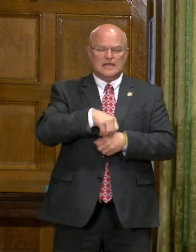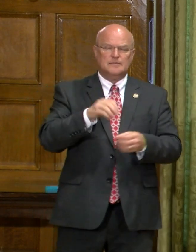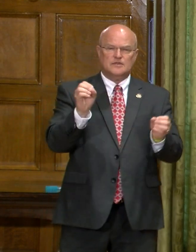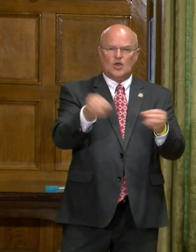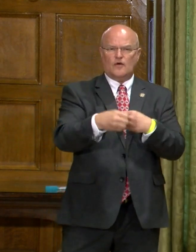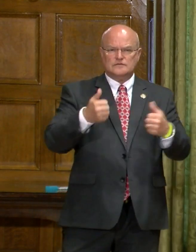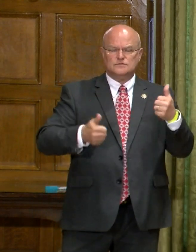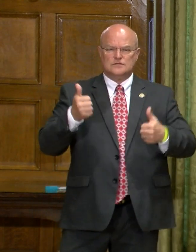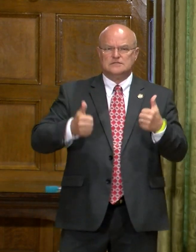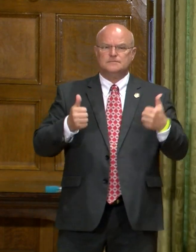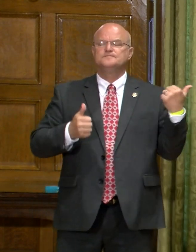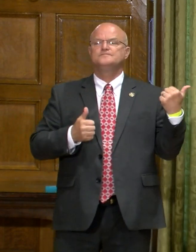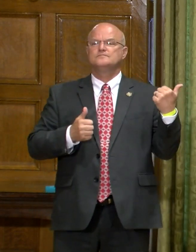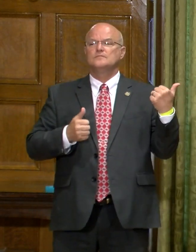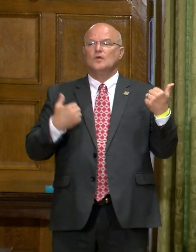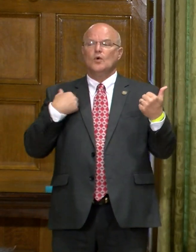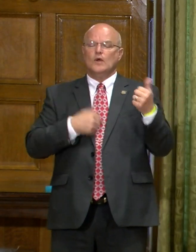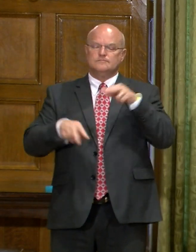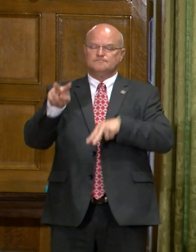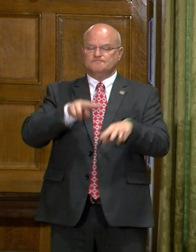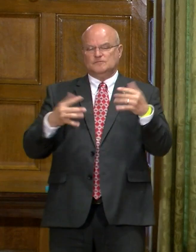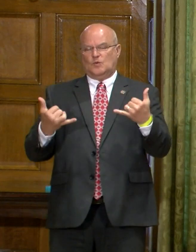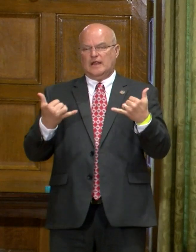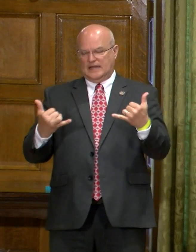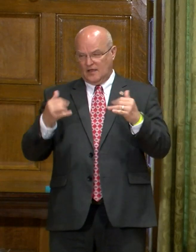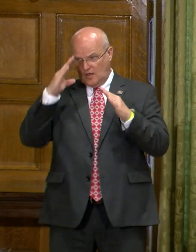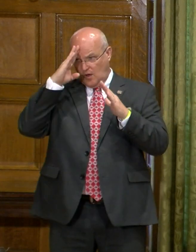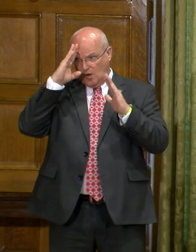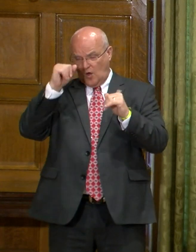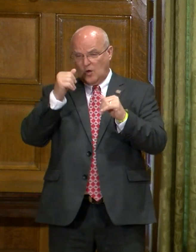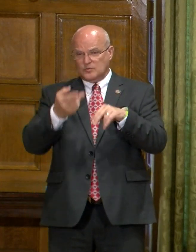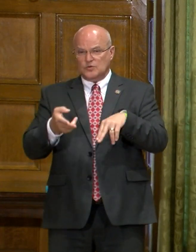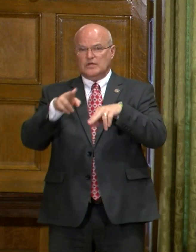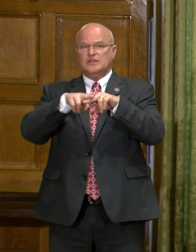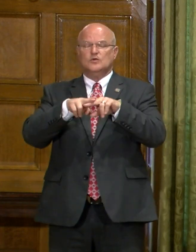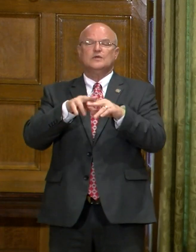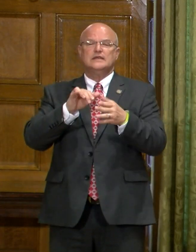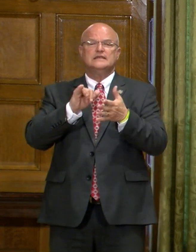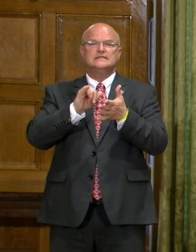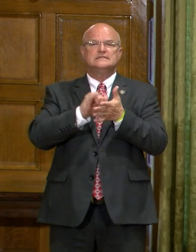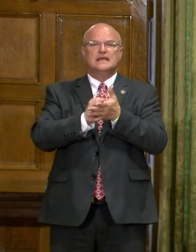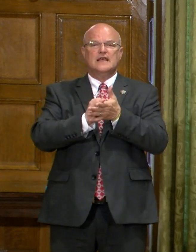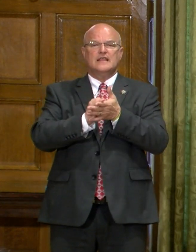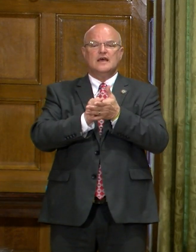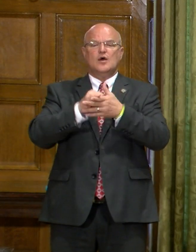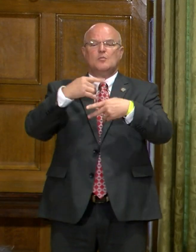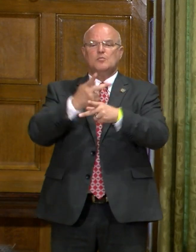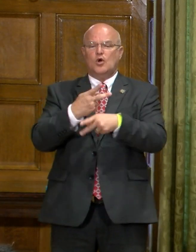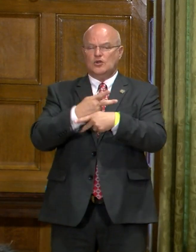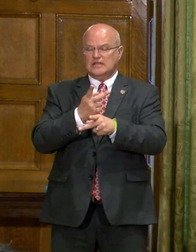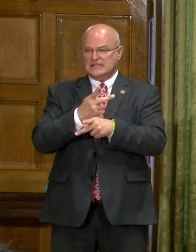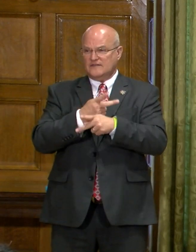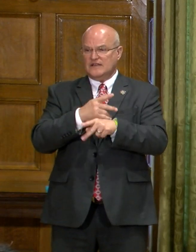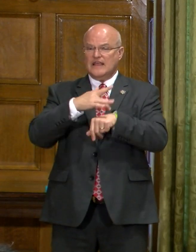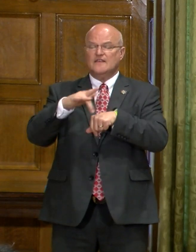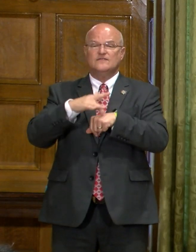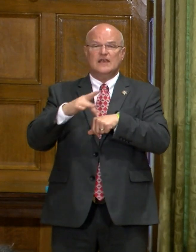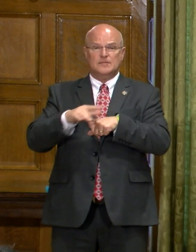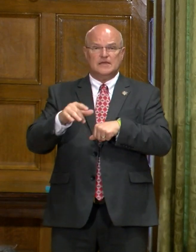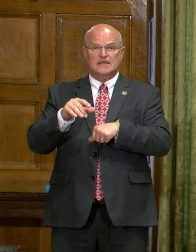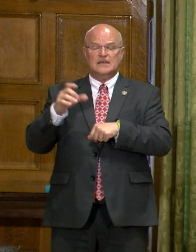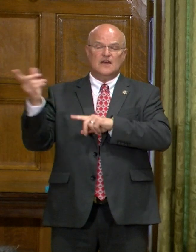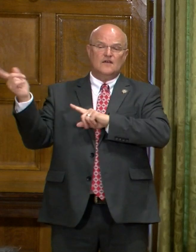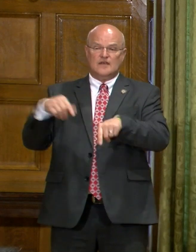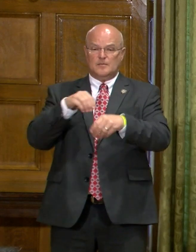office? We're reevaluating that and hope to increase the productivity and the availability